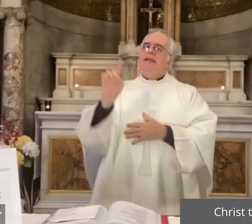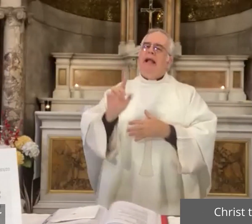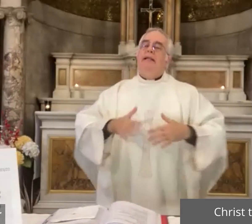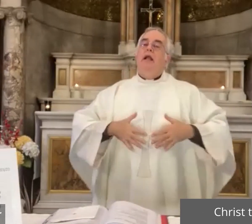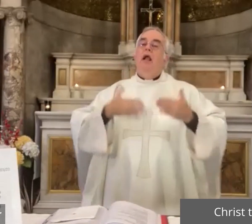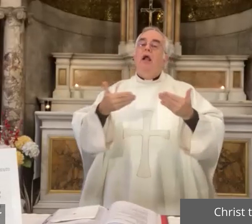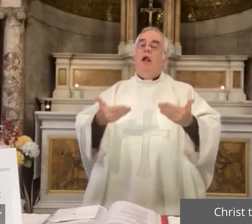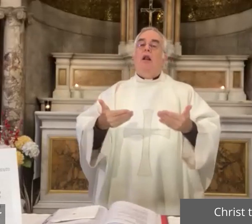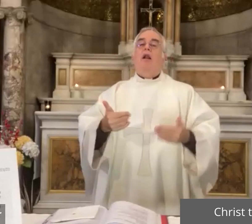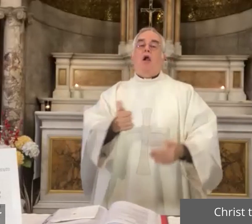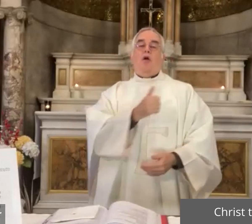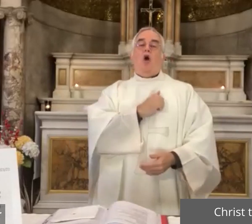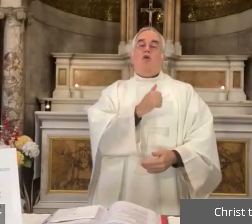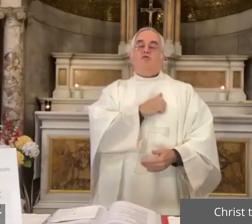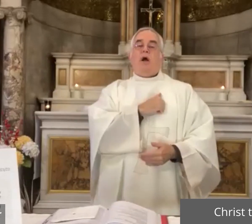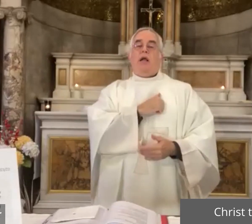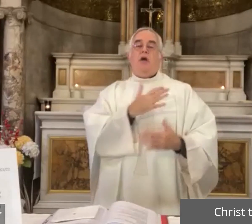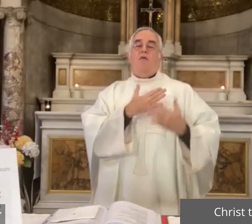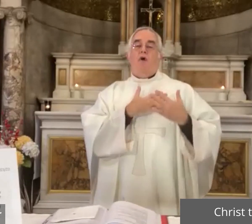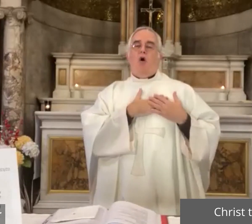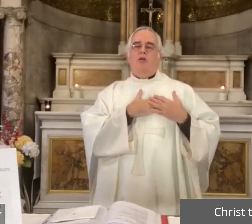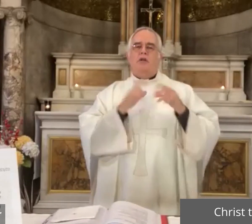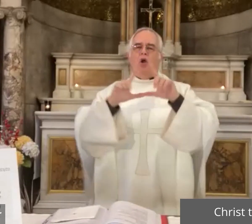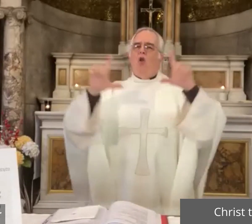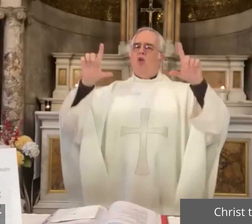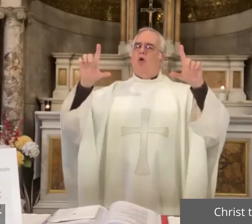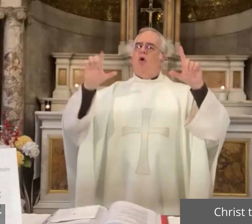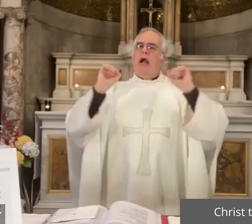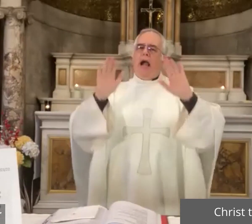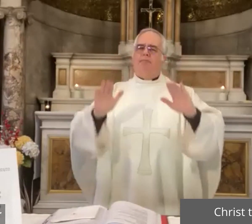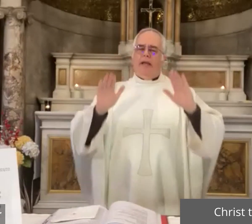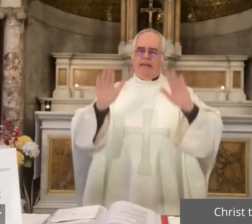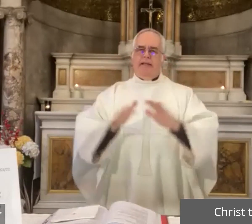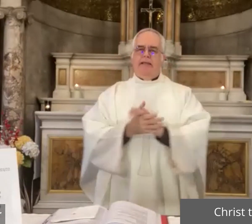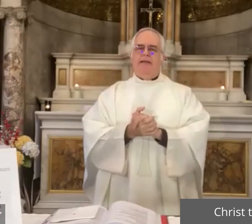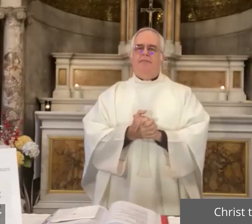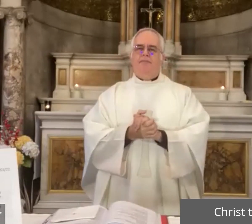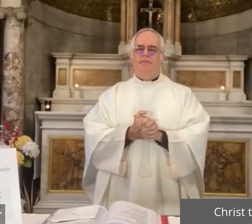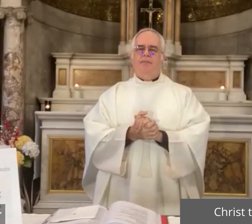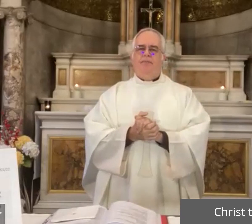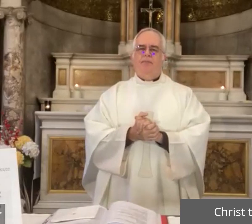Who was sent to heal a contrite of heart? Lord, have mercy.